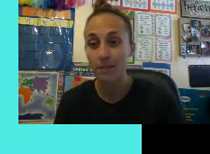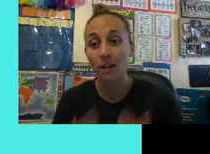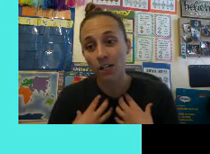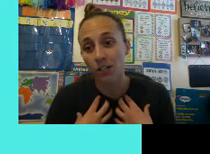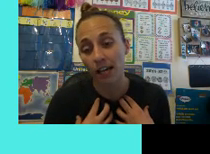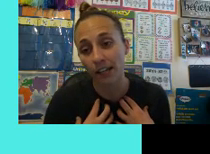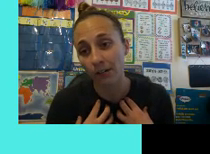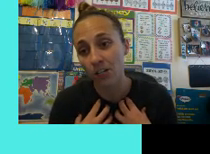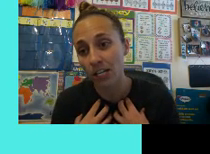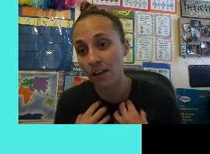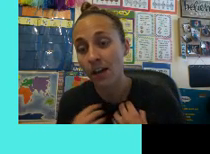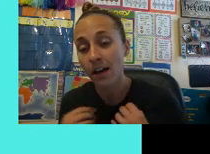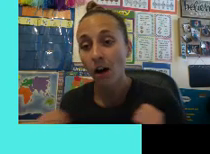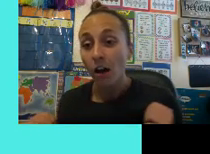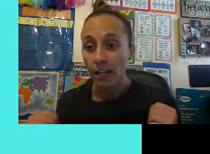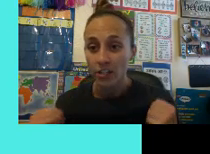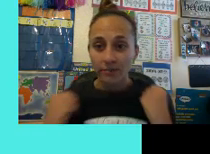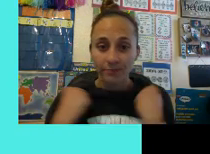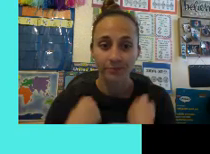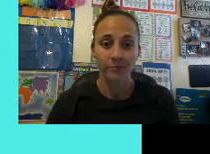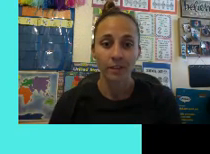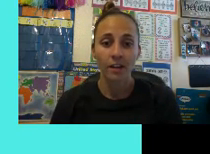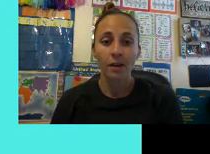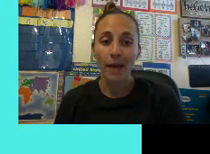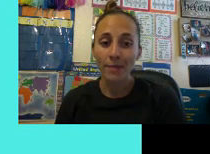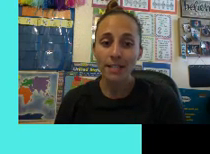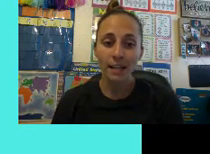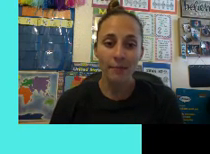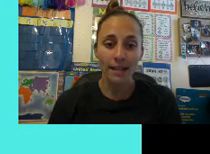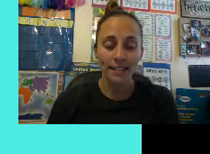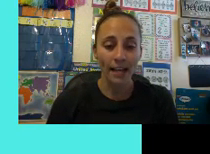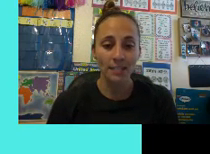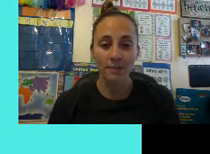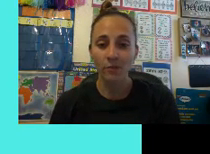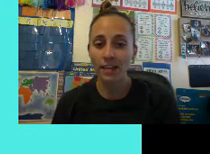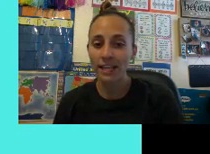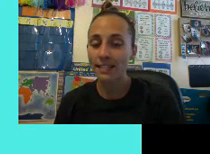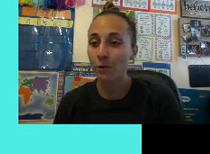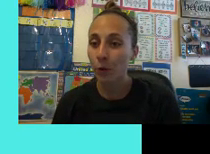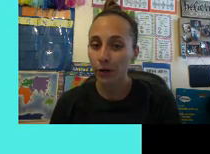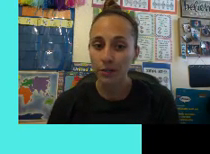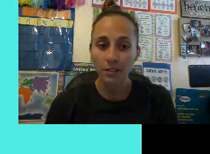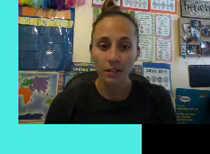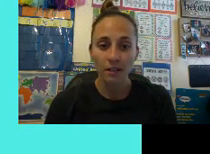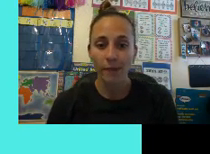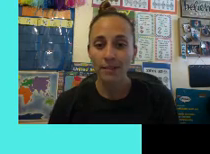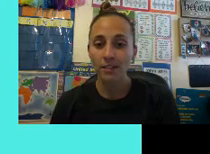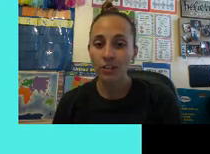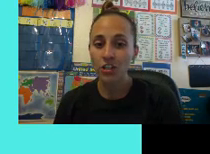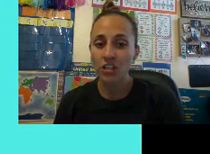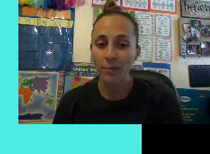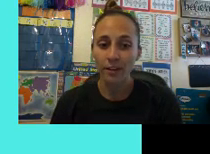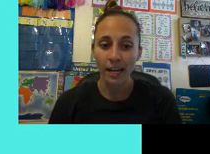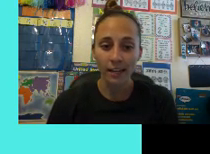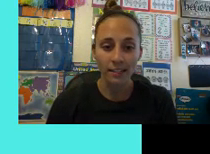learn. Miss Carney took sign language in college. Babies can make signs before they can say words. Babies learn